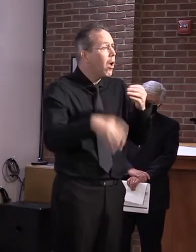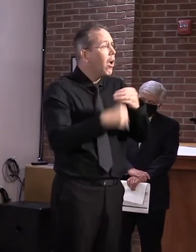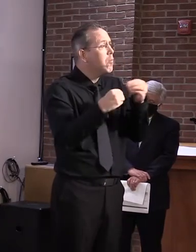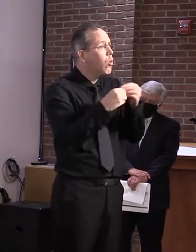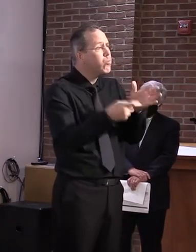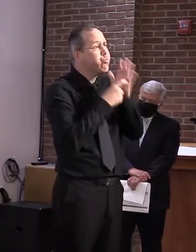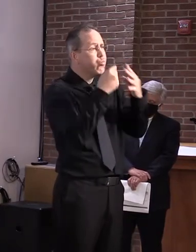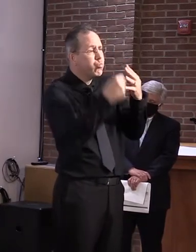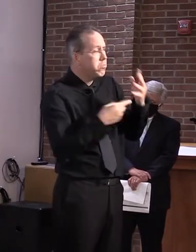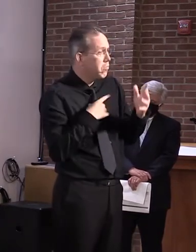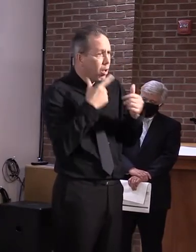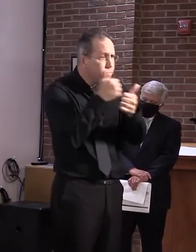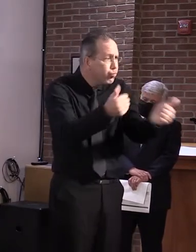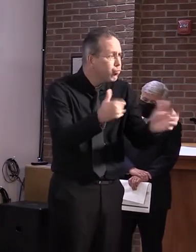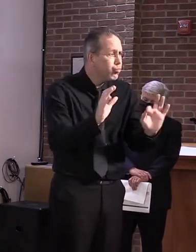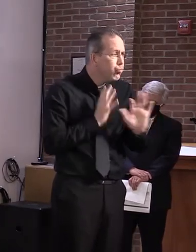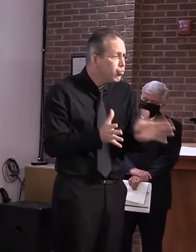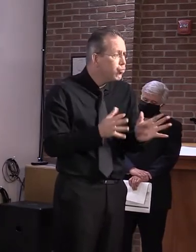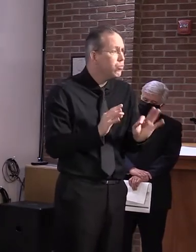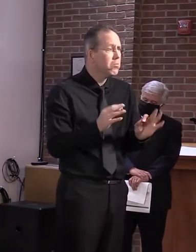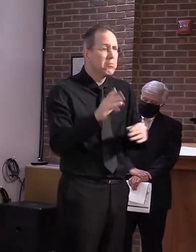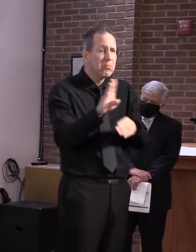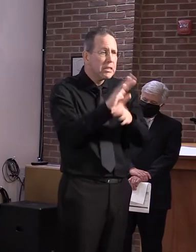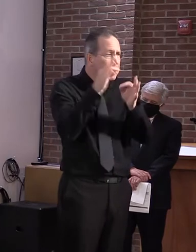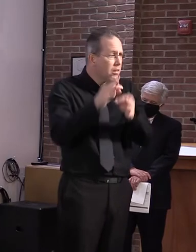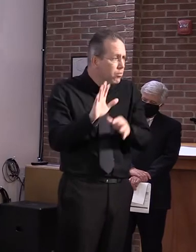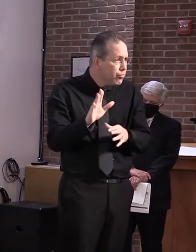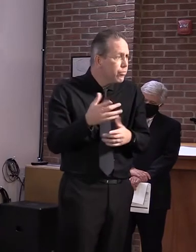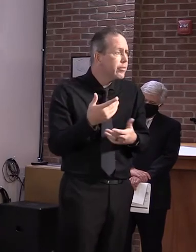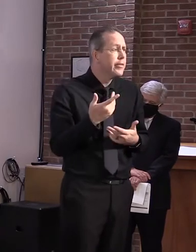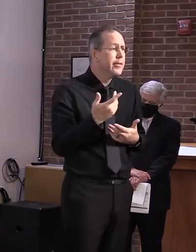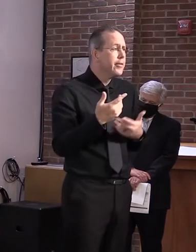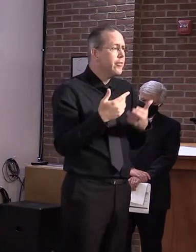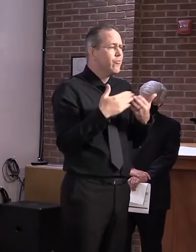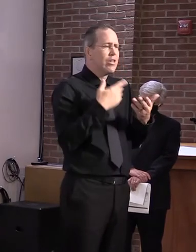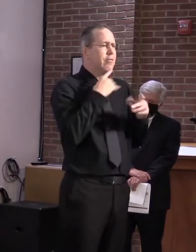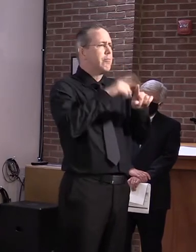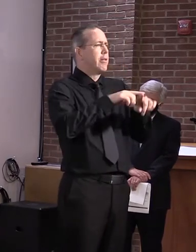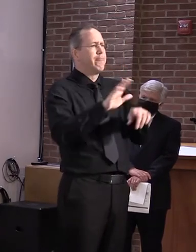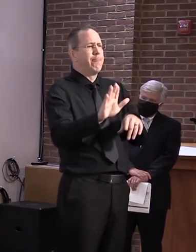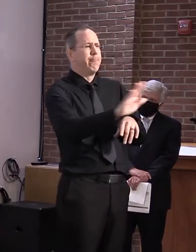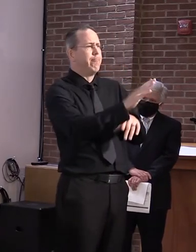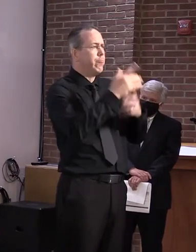key. If you don't have a mask, or don't wear a mask. You don't need to wear